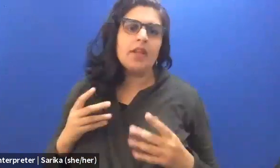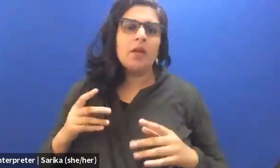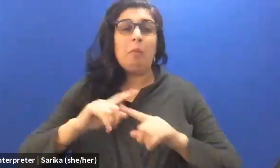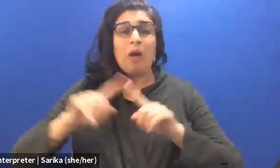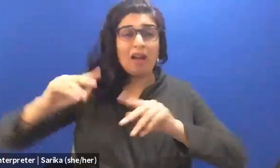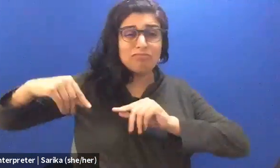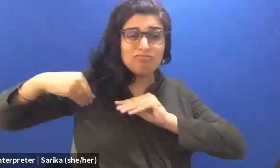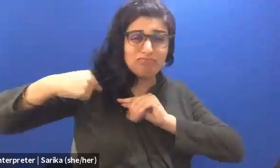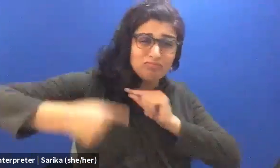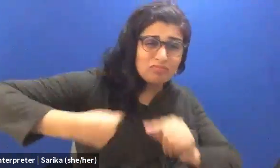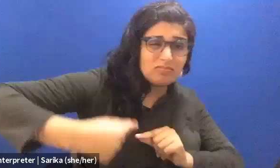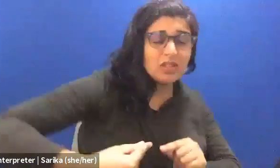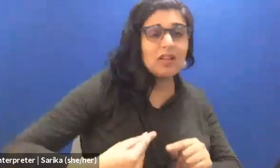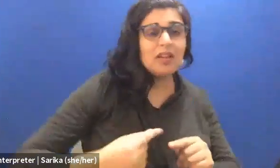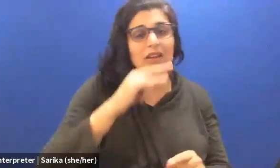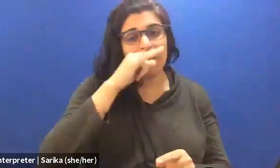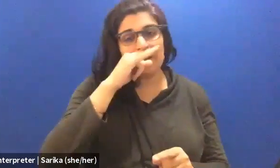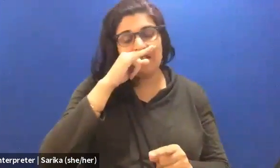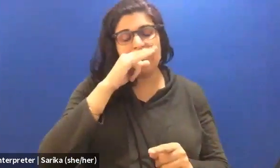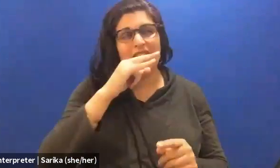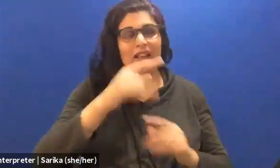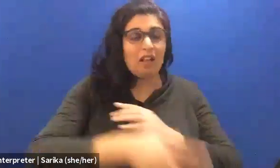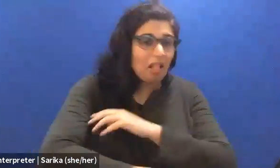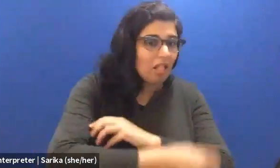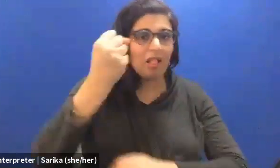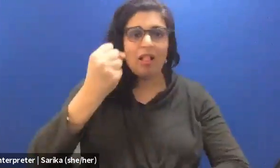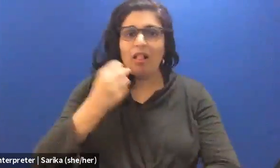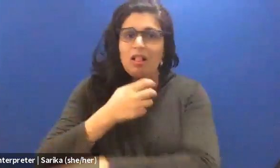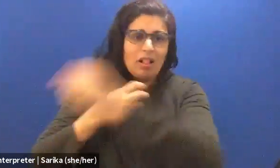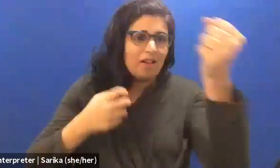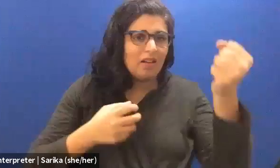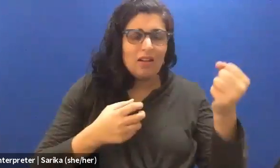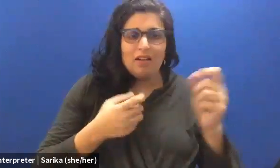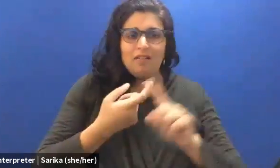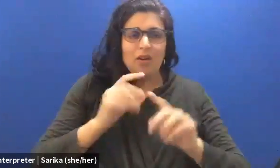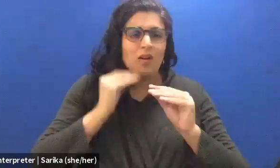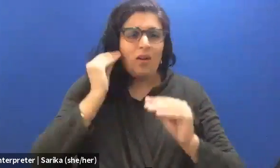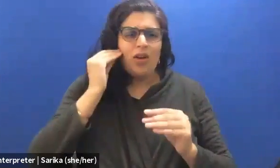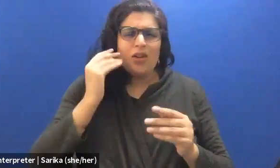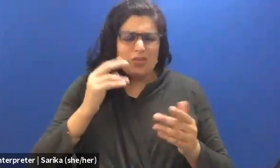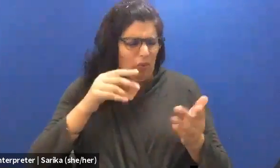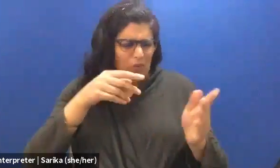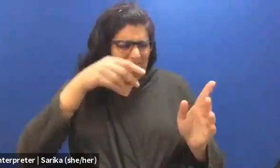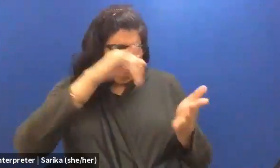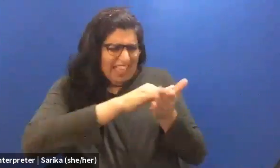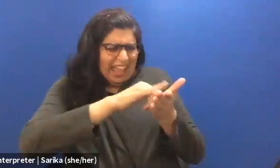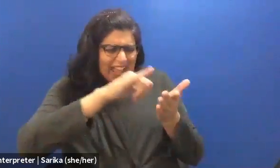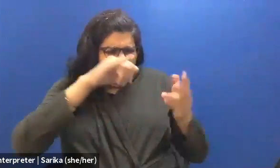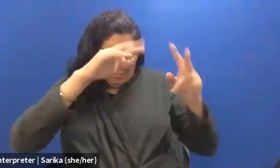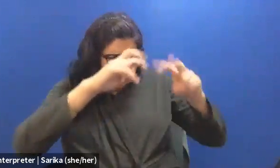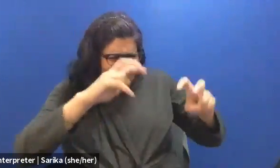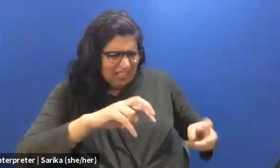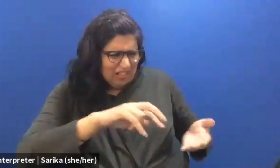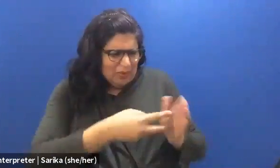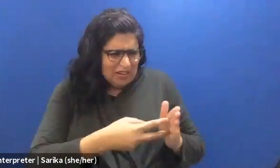of kids being taken away, you know? So what is that? You know, is it like a